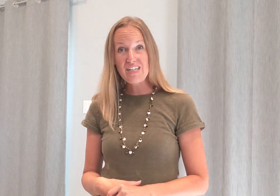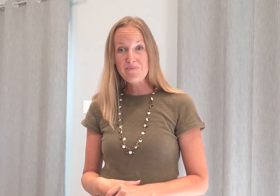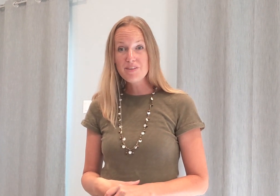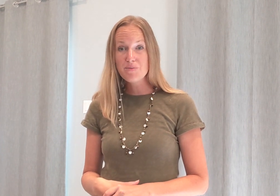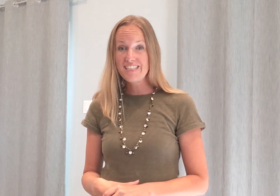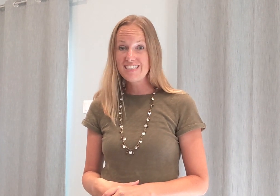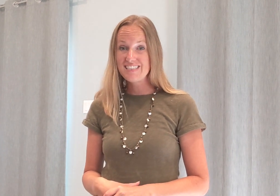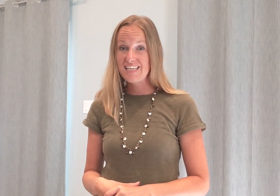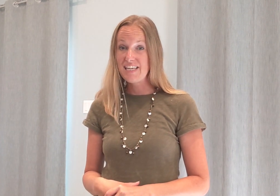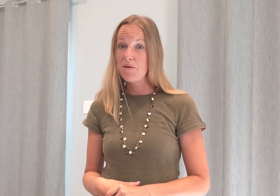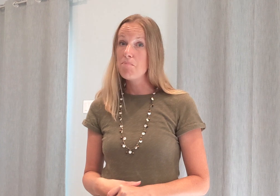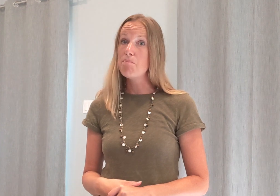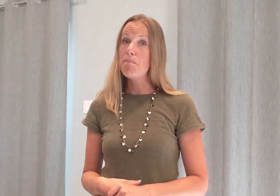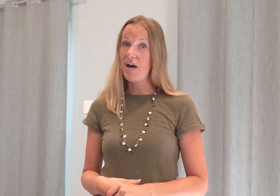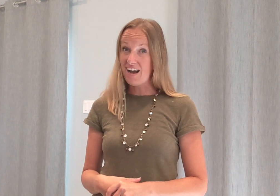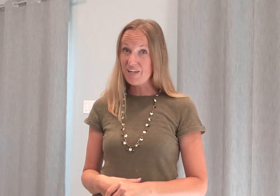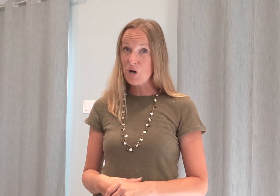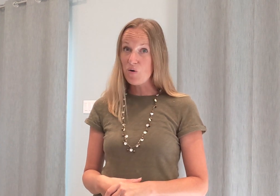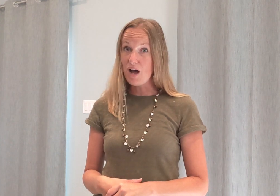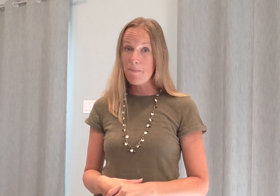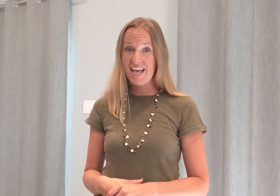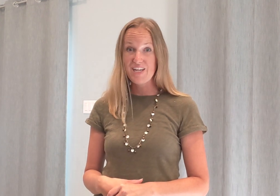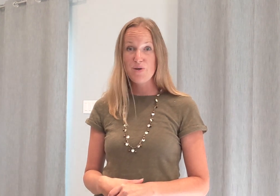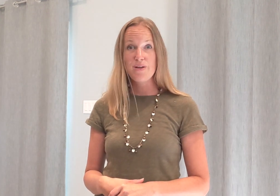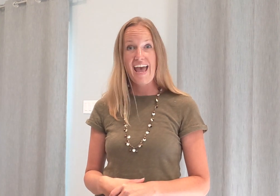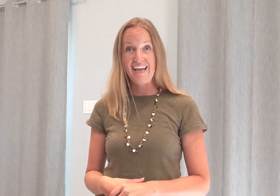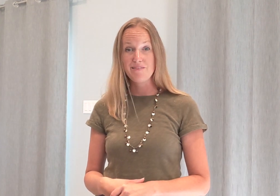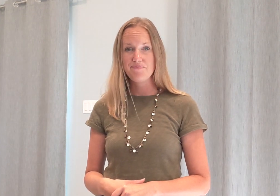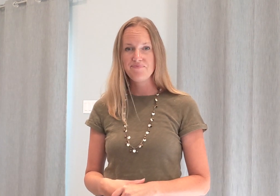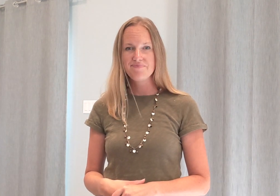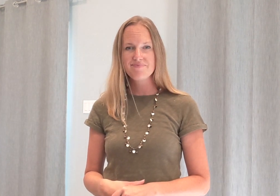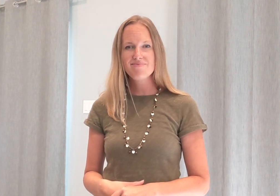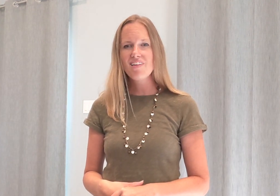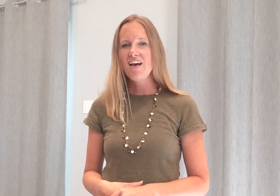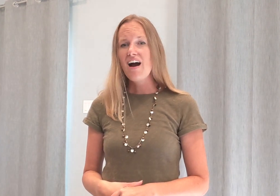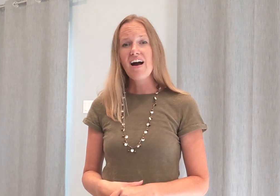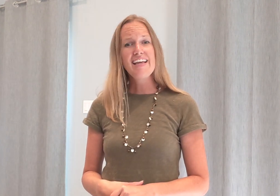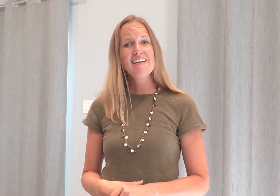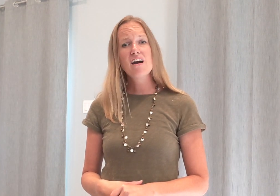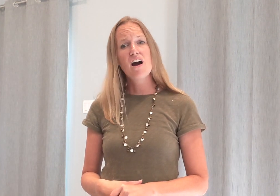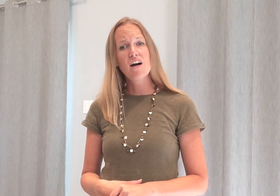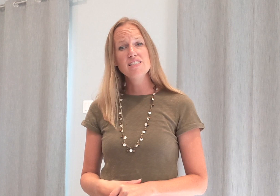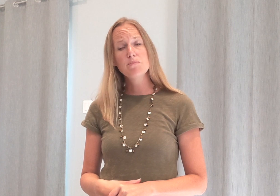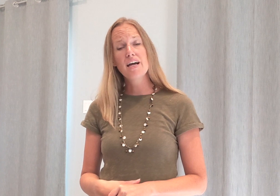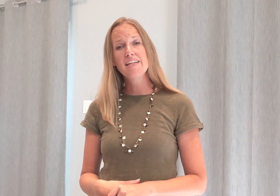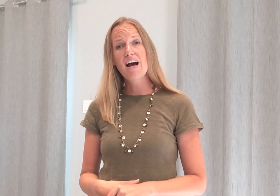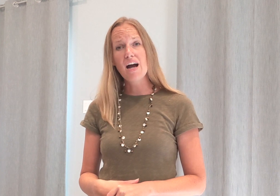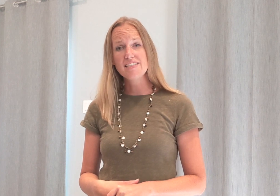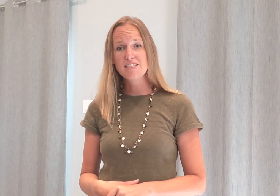calm the raging sea, but I know a man who can. I can't cause blinded eyes to